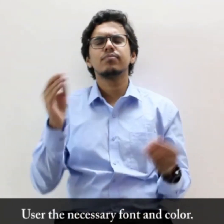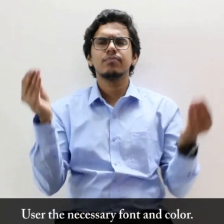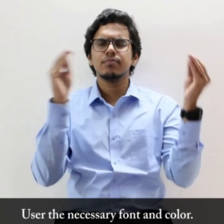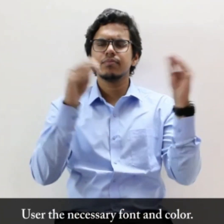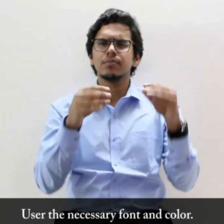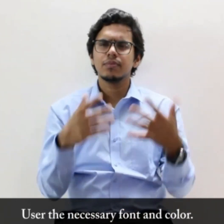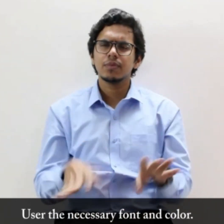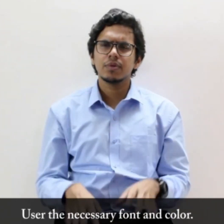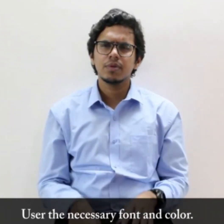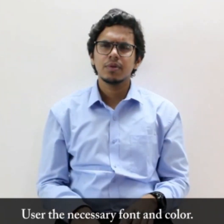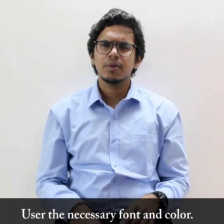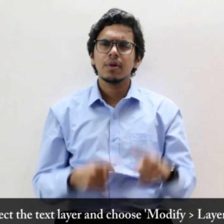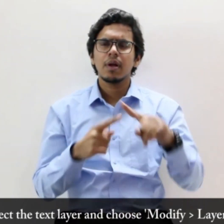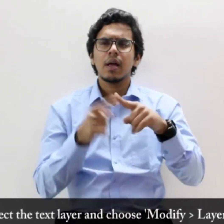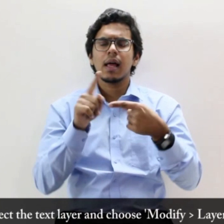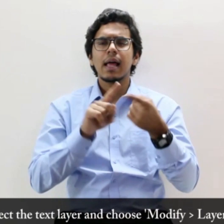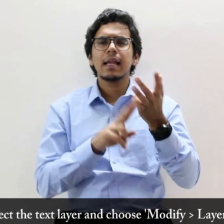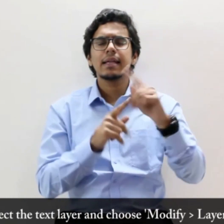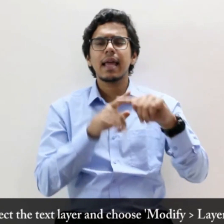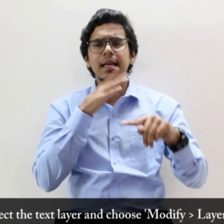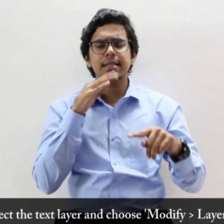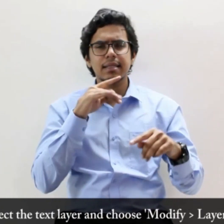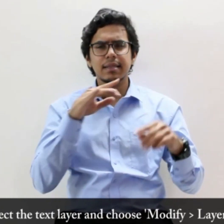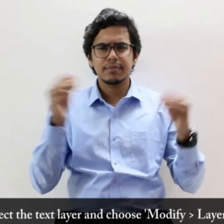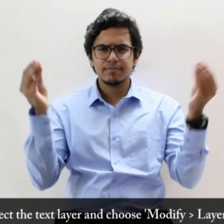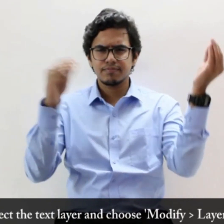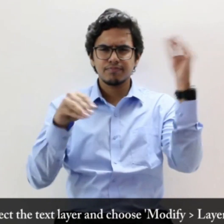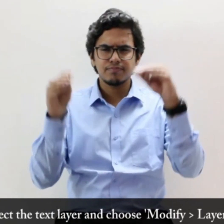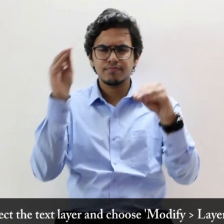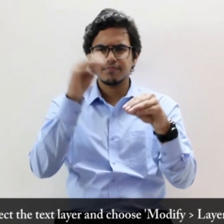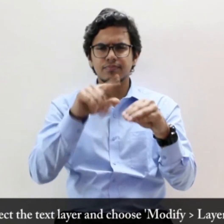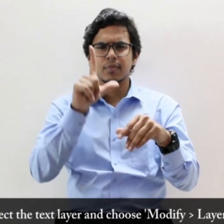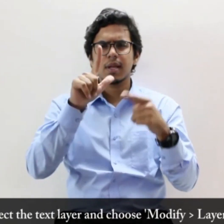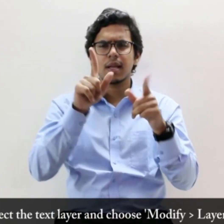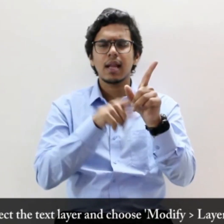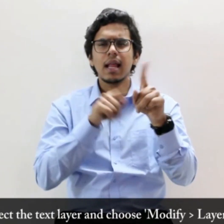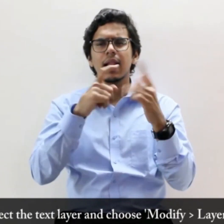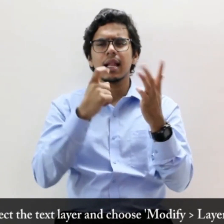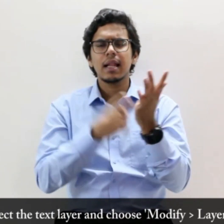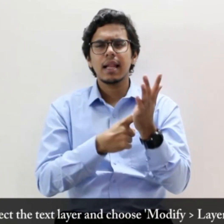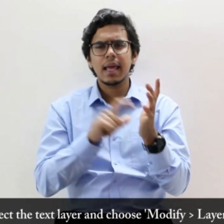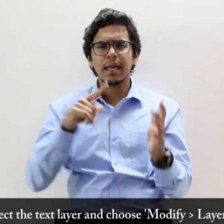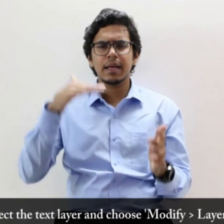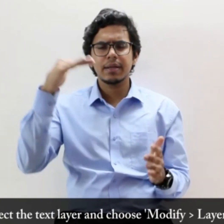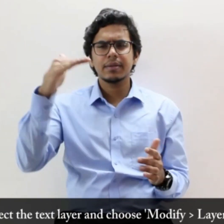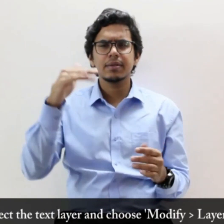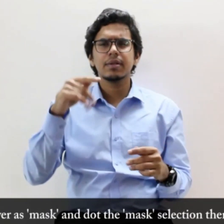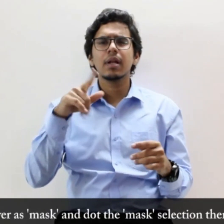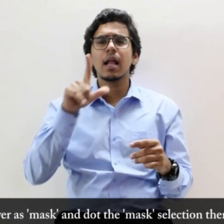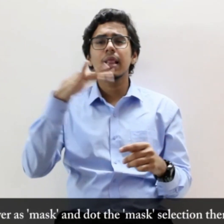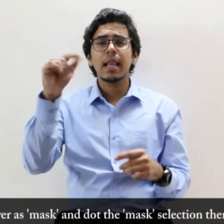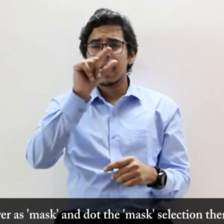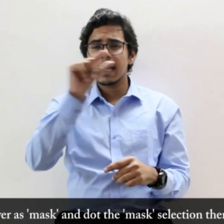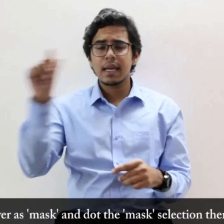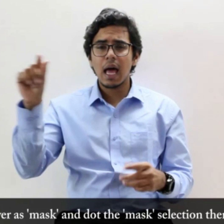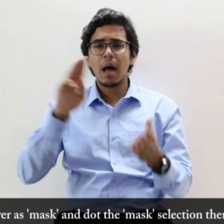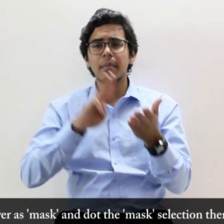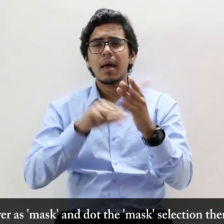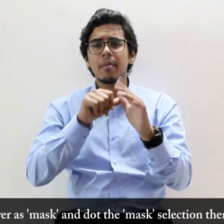necessary font and color. Select the text layer and choose Modify Layer. Name the layer